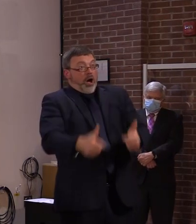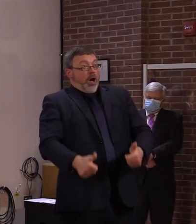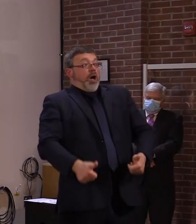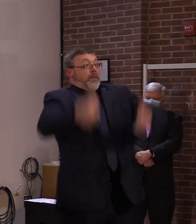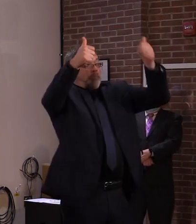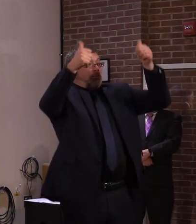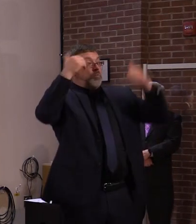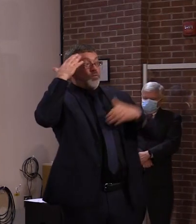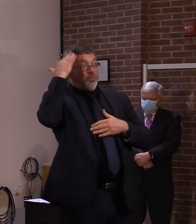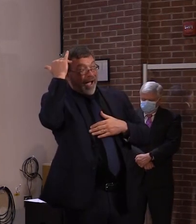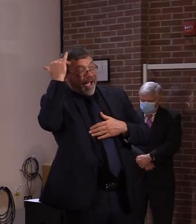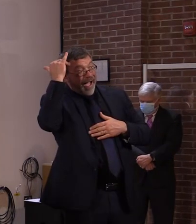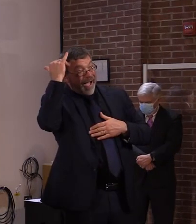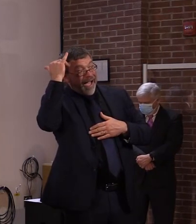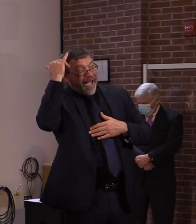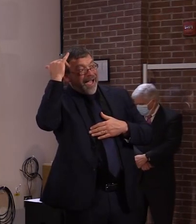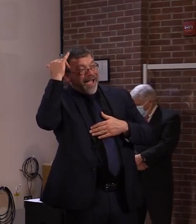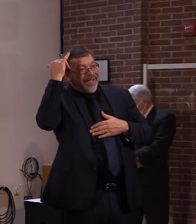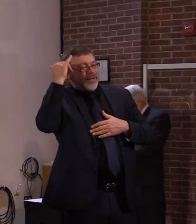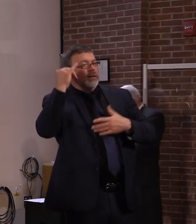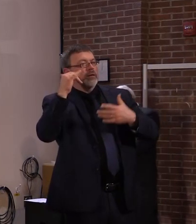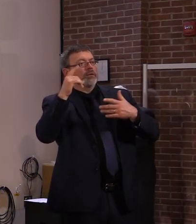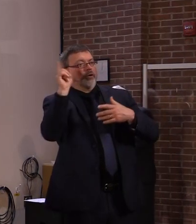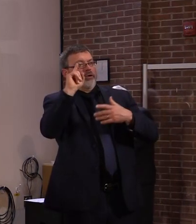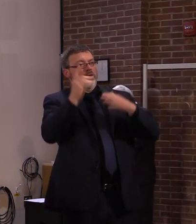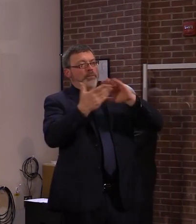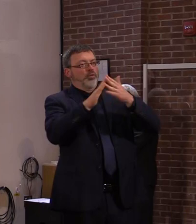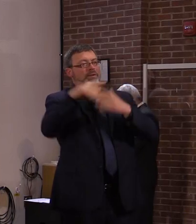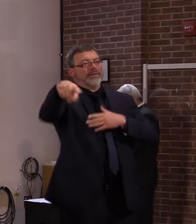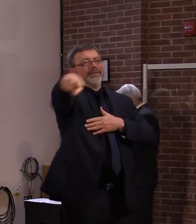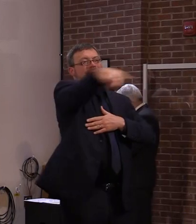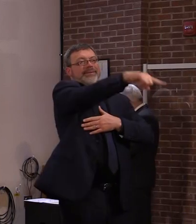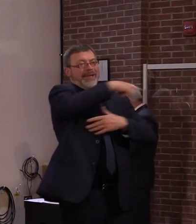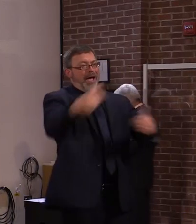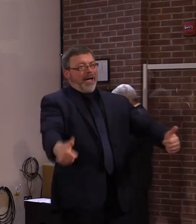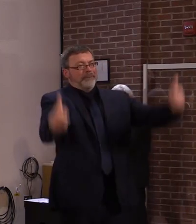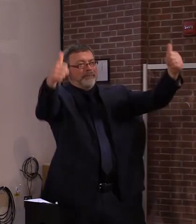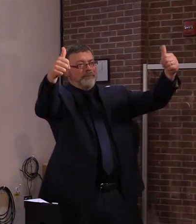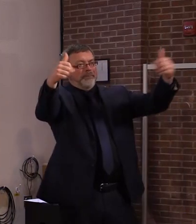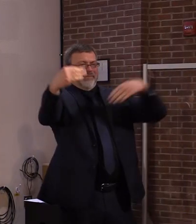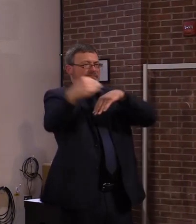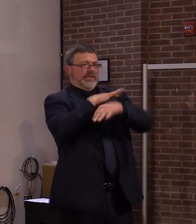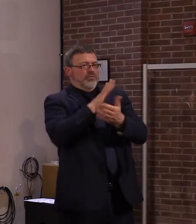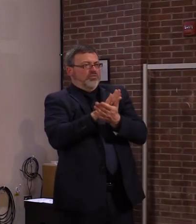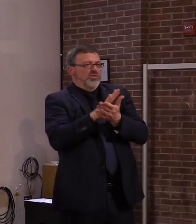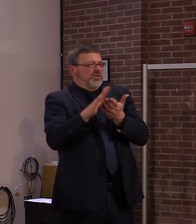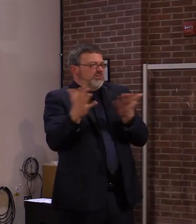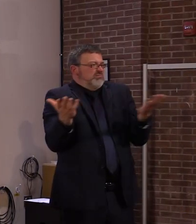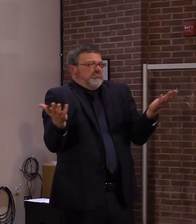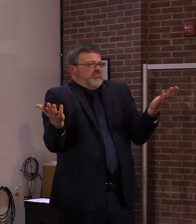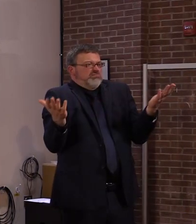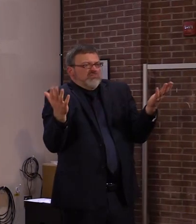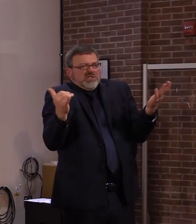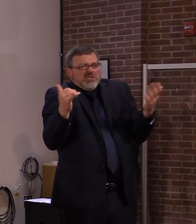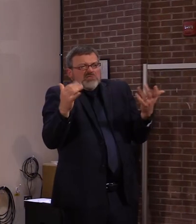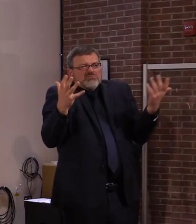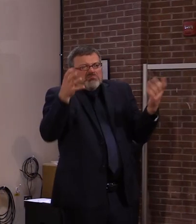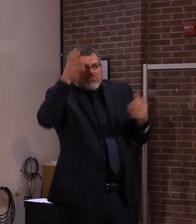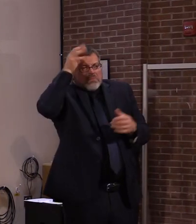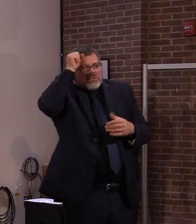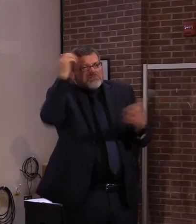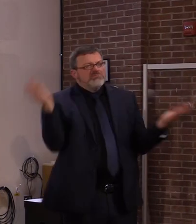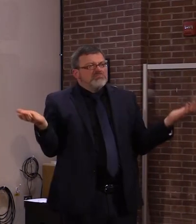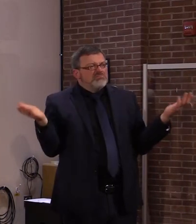broader population. Again, what we see in schools is general reflection of what goes on in the community. But I don't know if we have